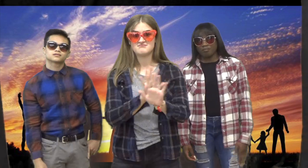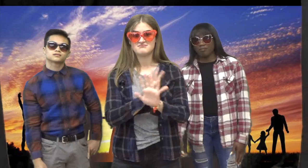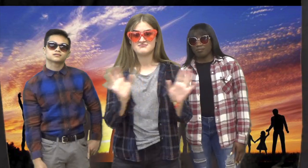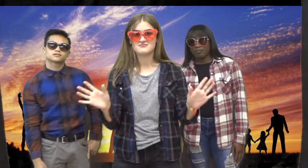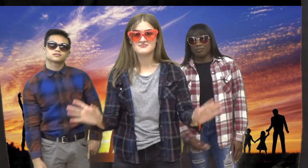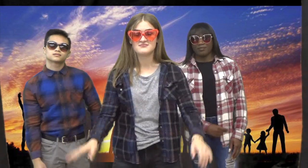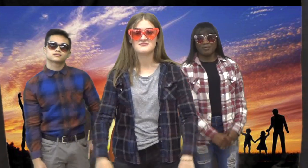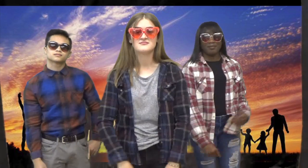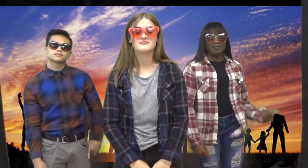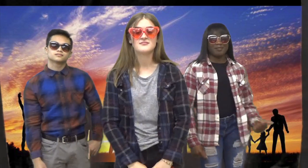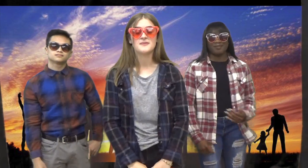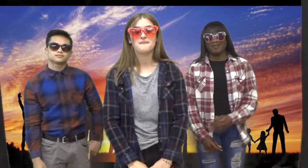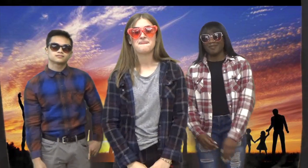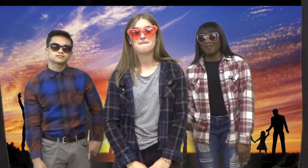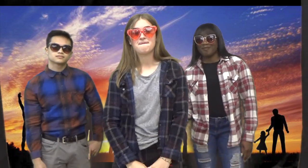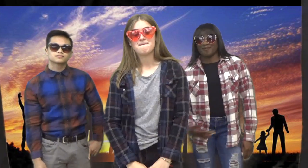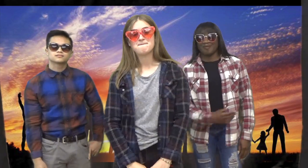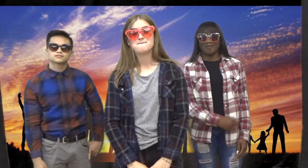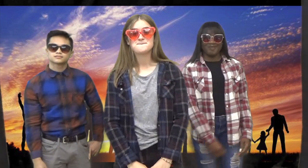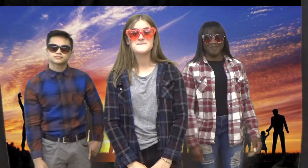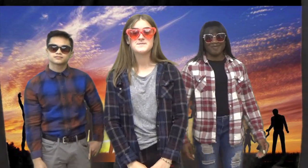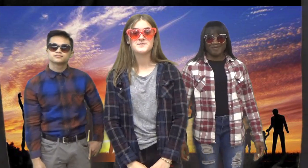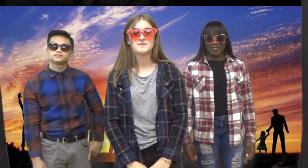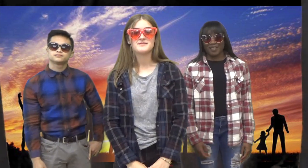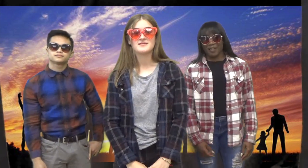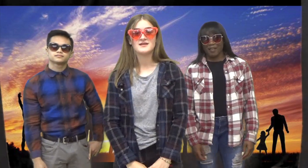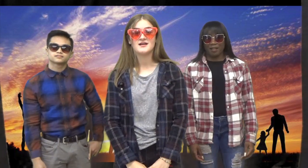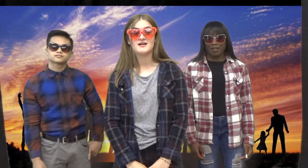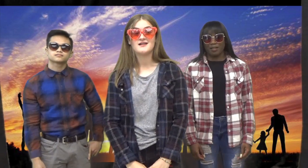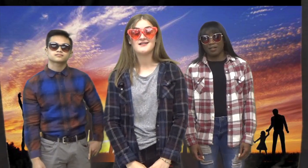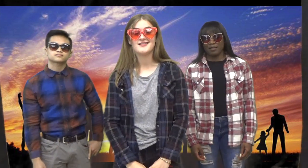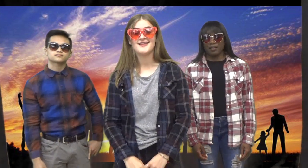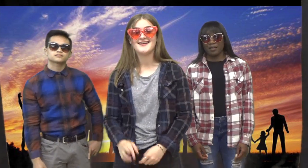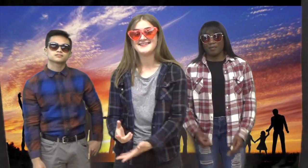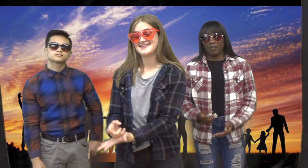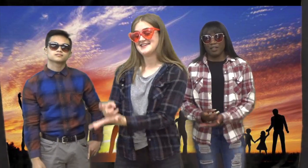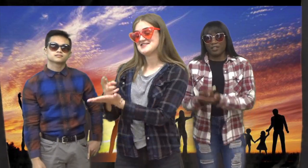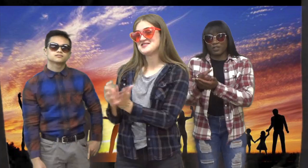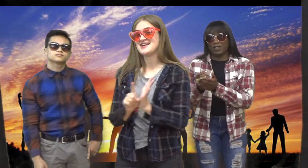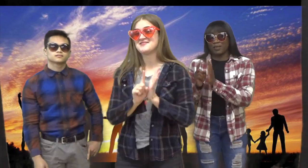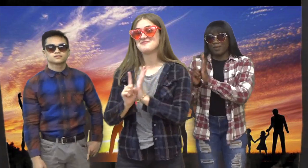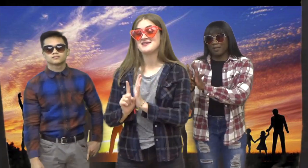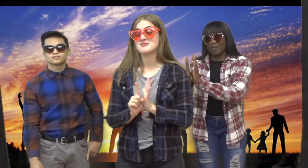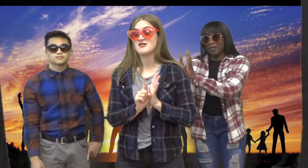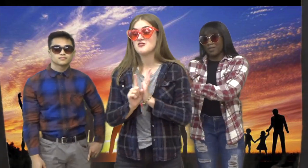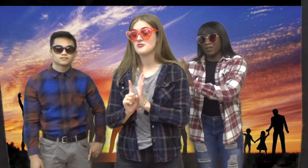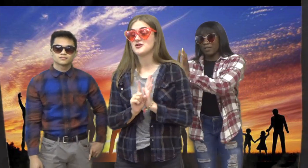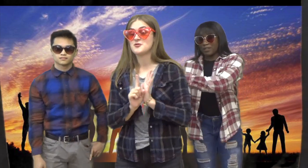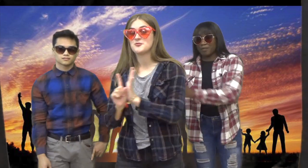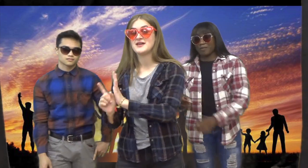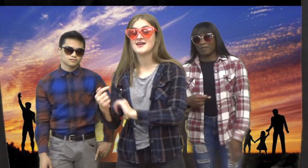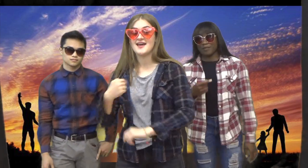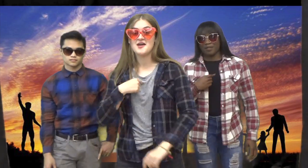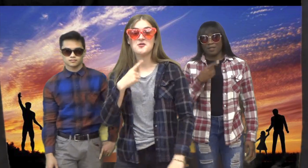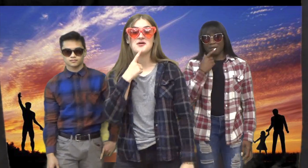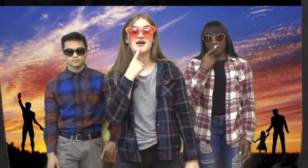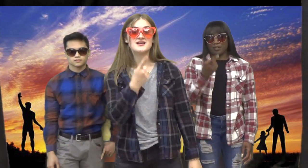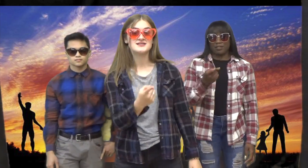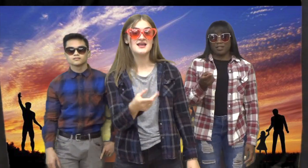don't come in a sharp ass. I'm trying to make me go to rehab. I'm